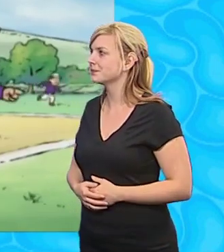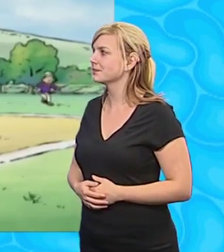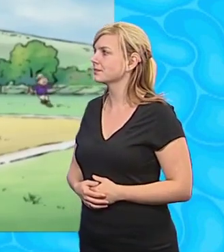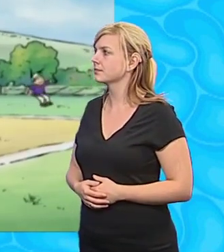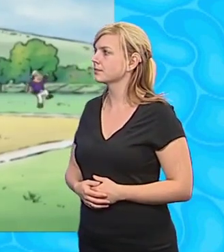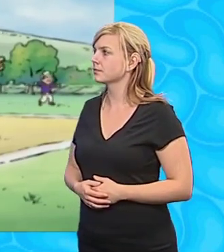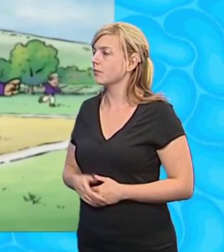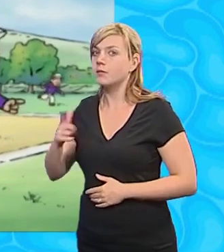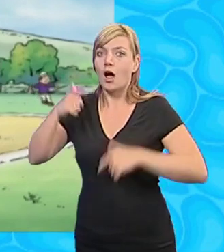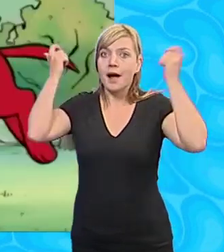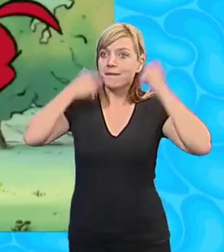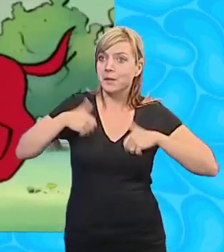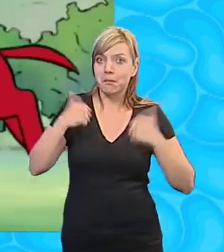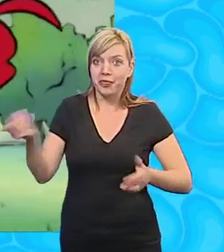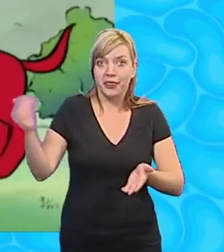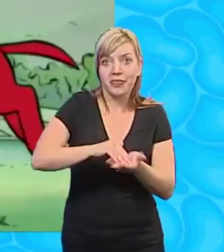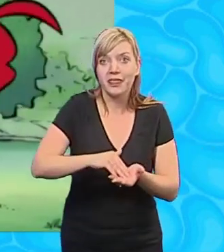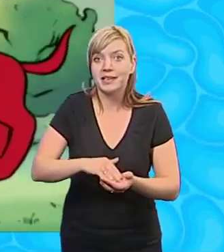Here comes Clifford!